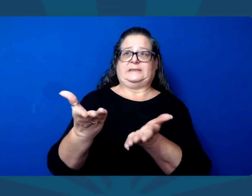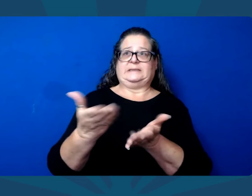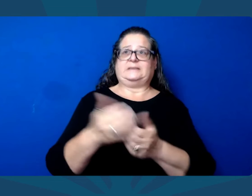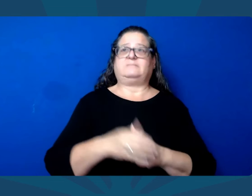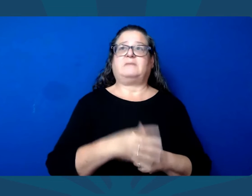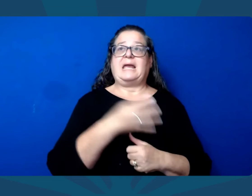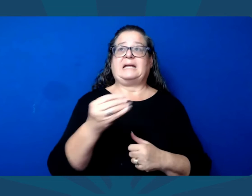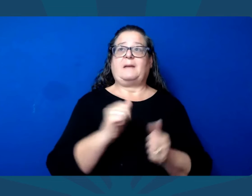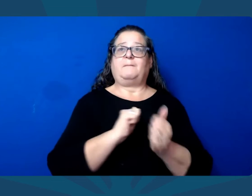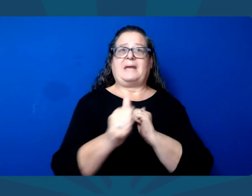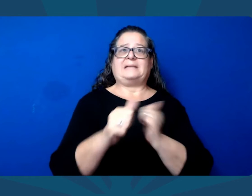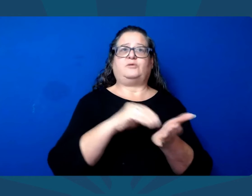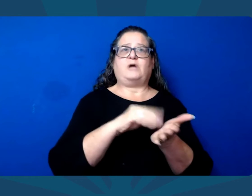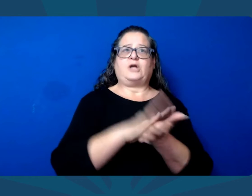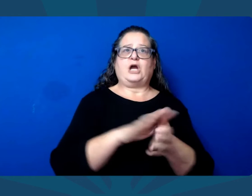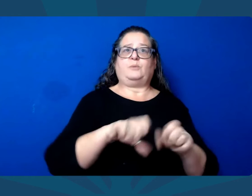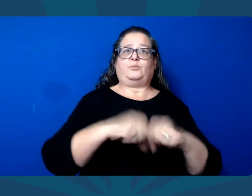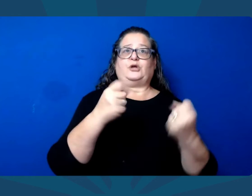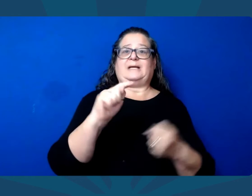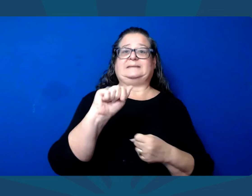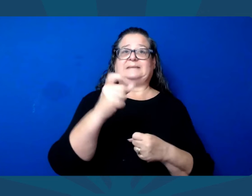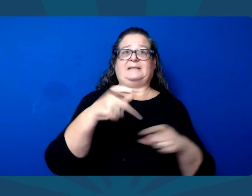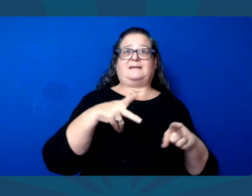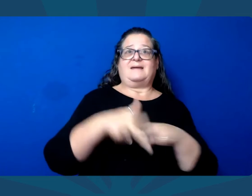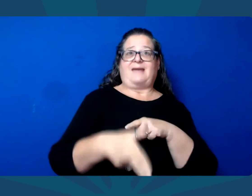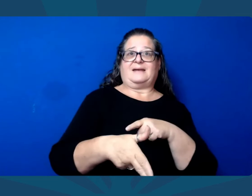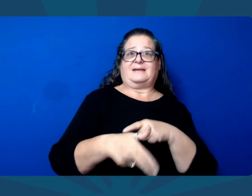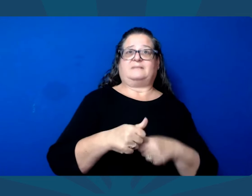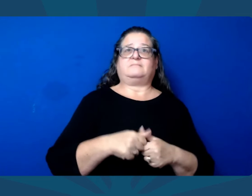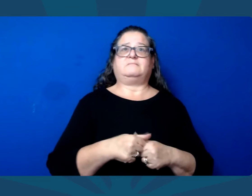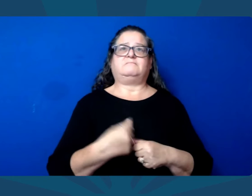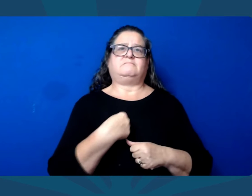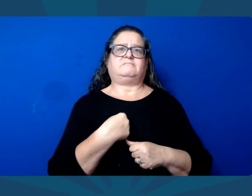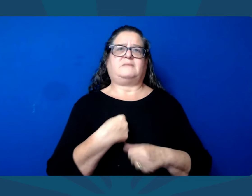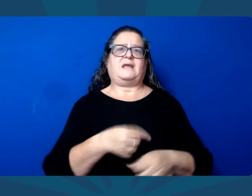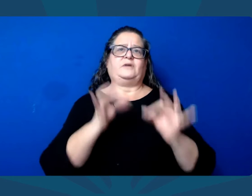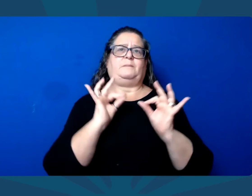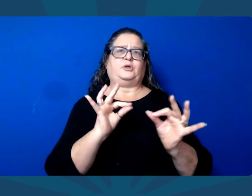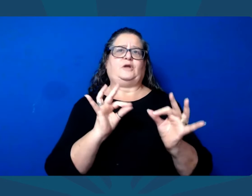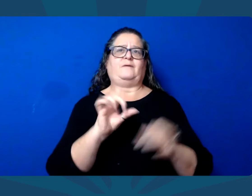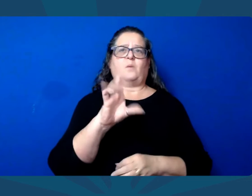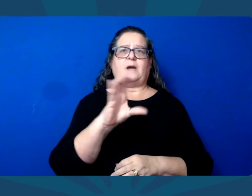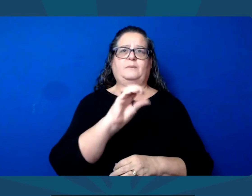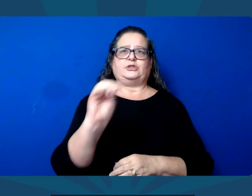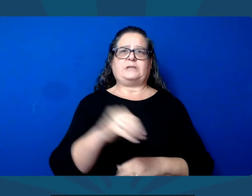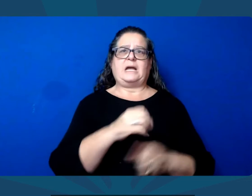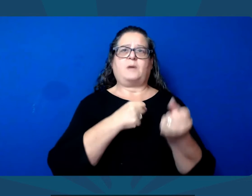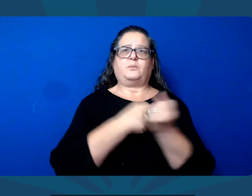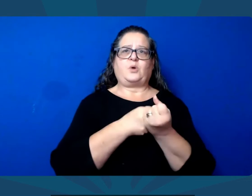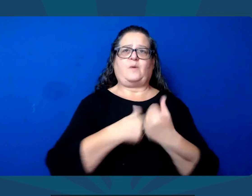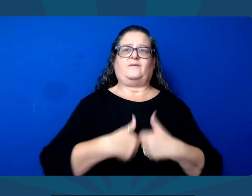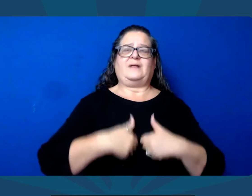passing constitutional carry, and passing record-breaking tax cuts. I